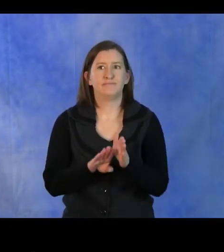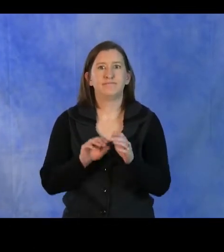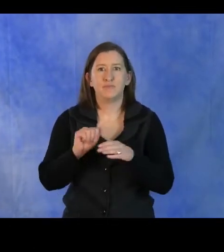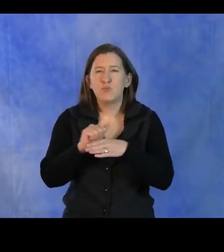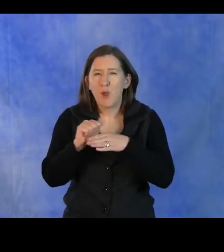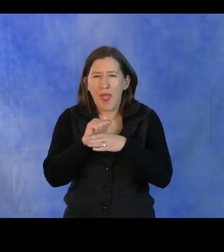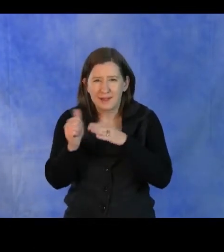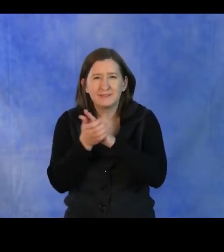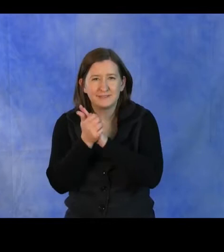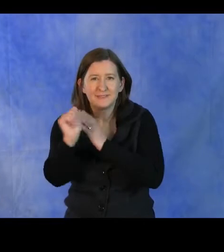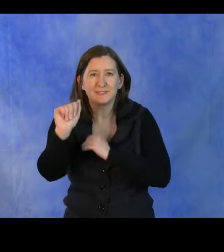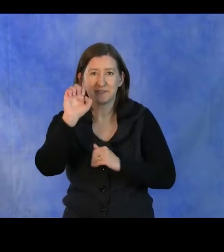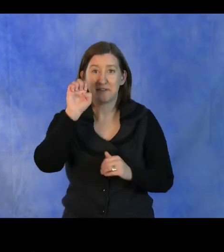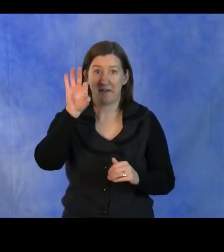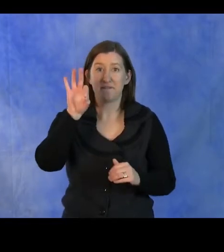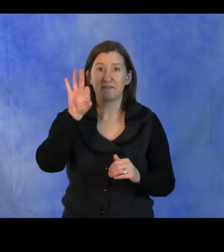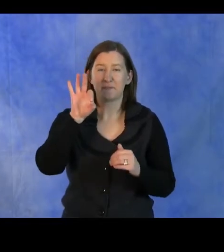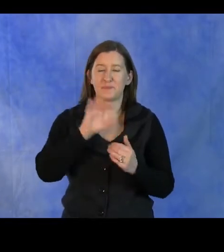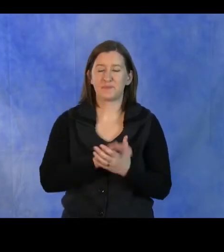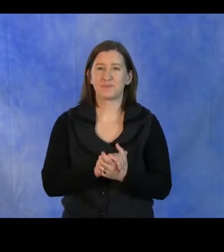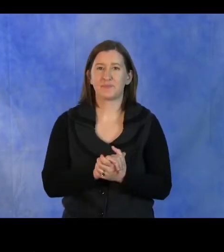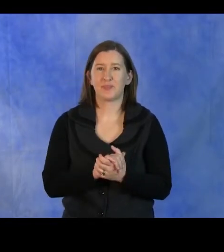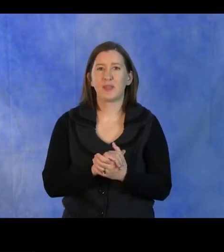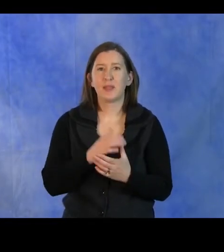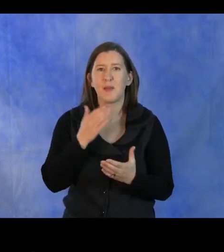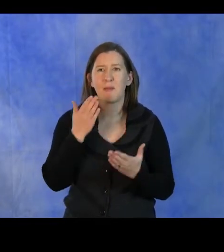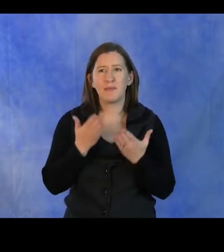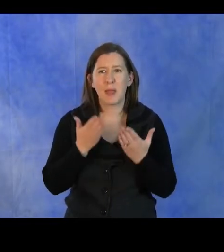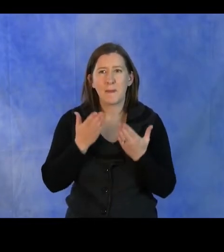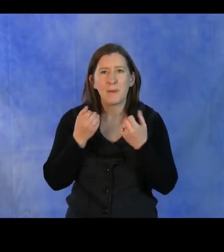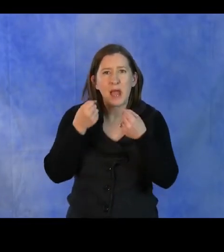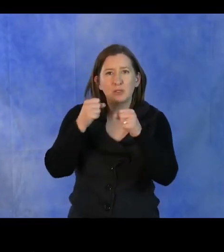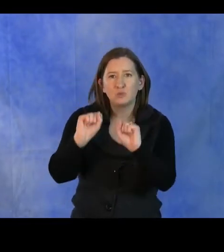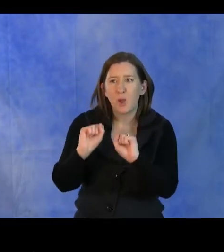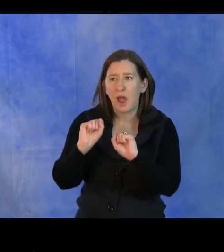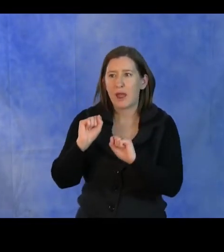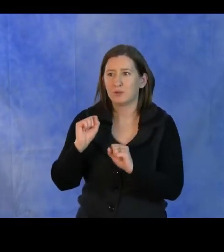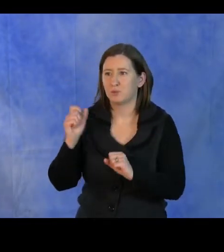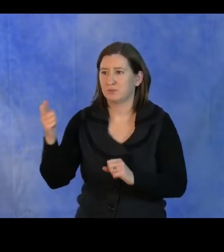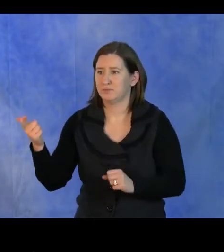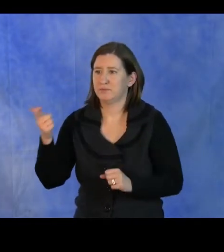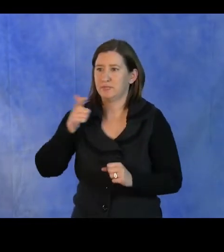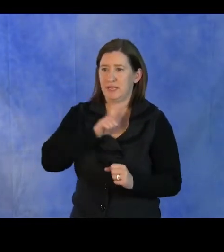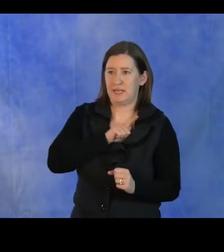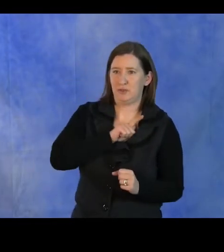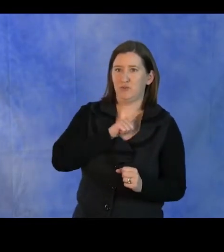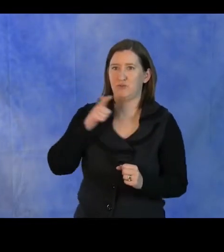And through play, children can practice and develop those EF skills,